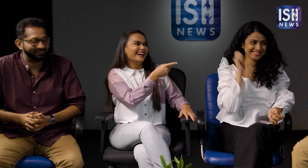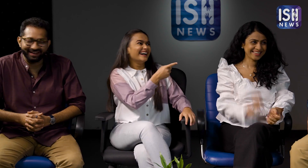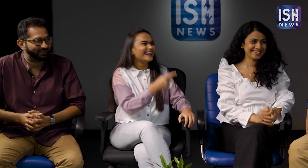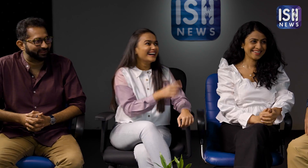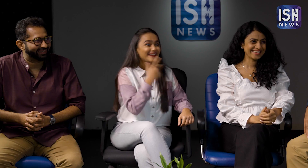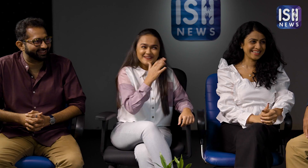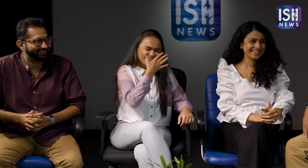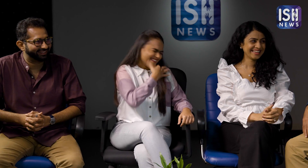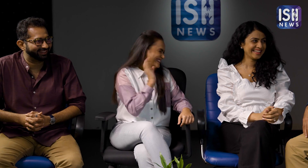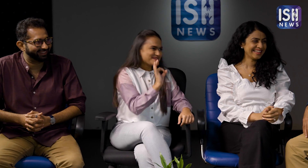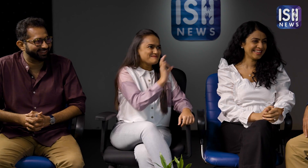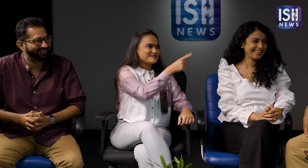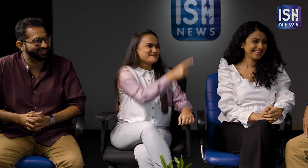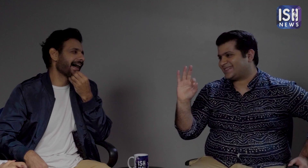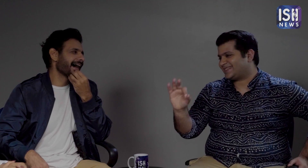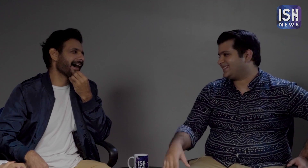looking, very good looking.